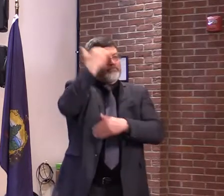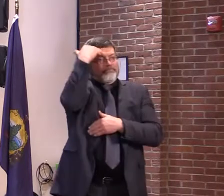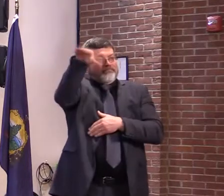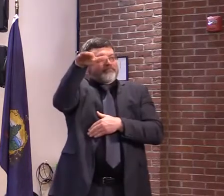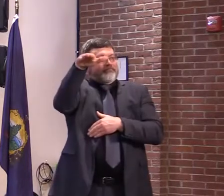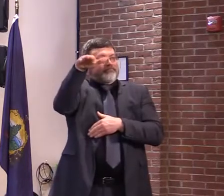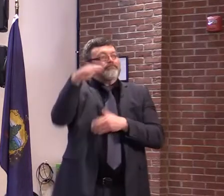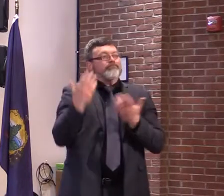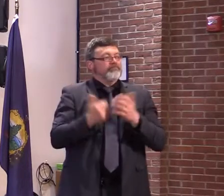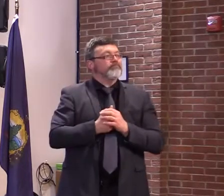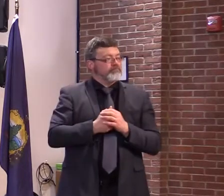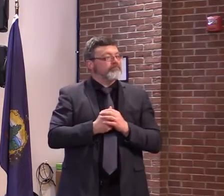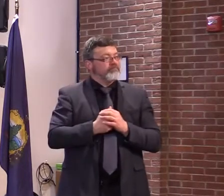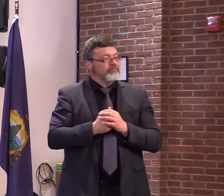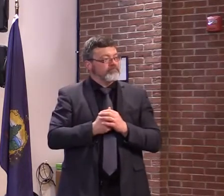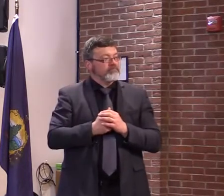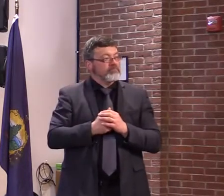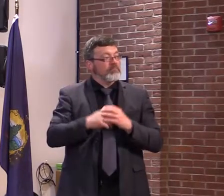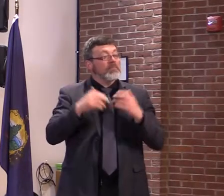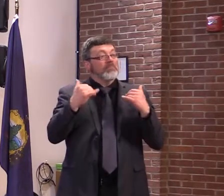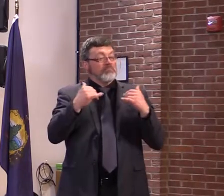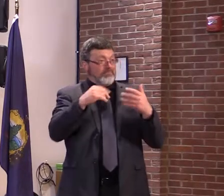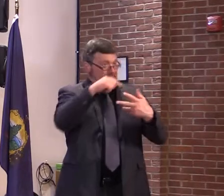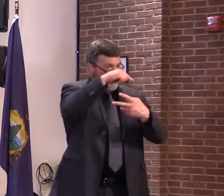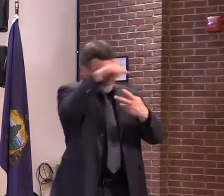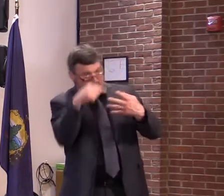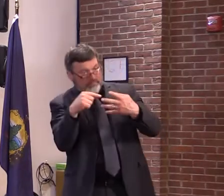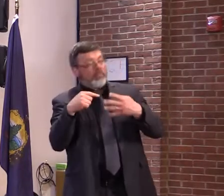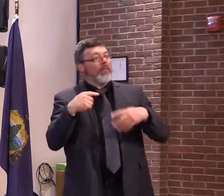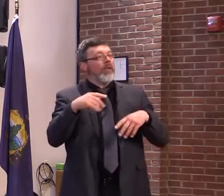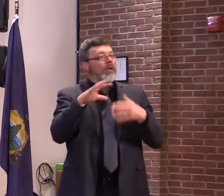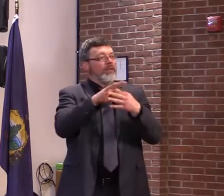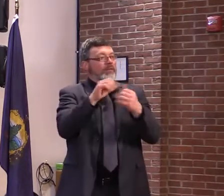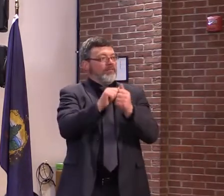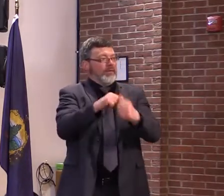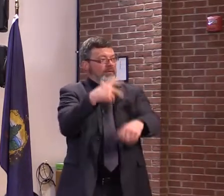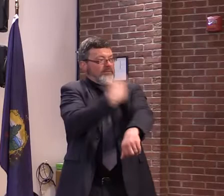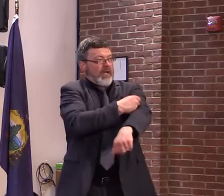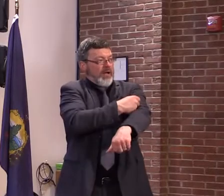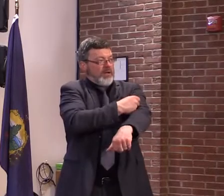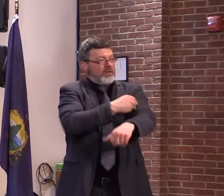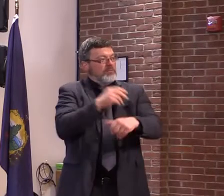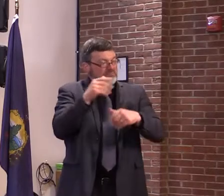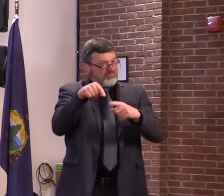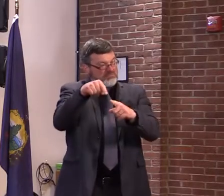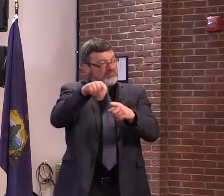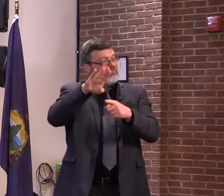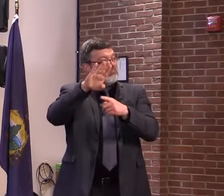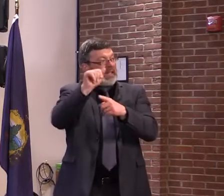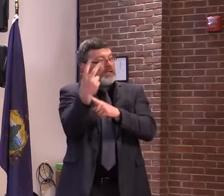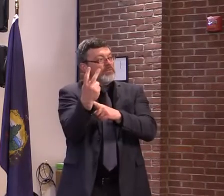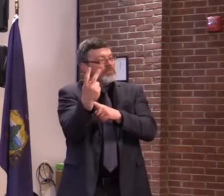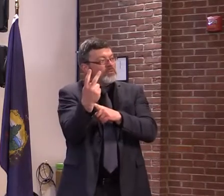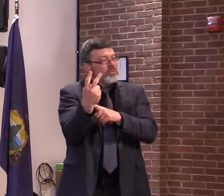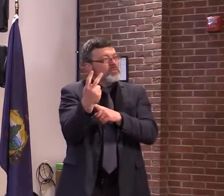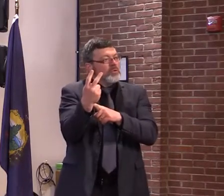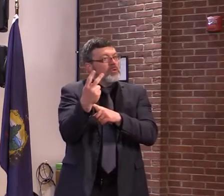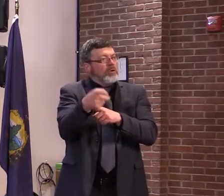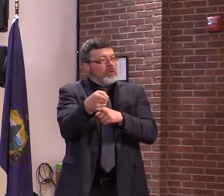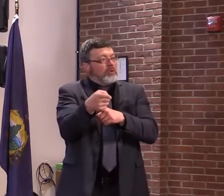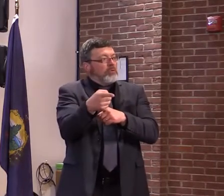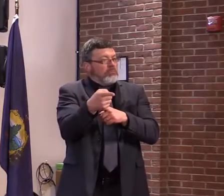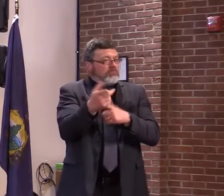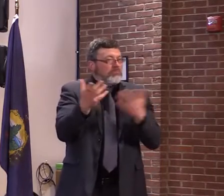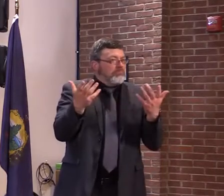The protection of the vaccines and the relatively milder nature of BA2 for most people are hopeful signs that we can